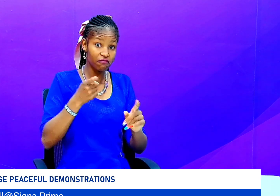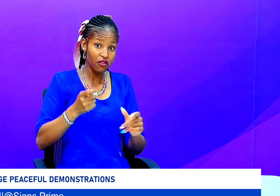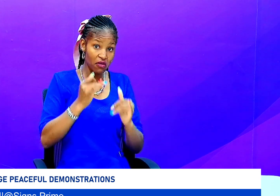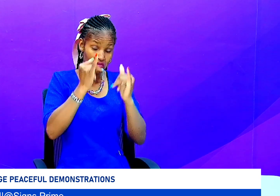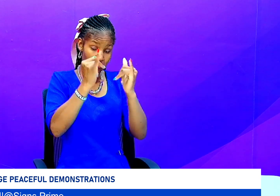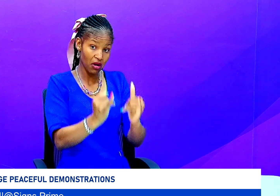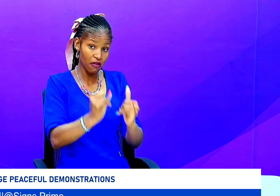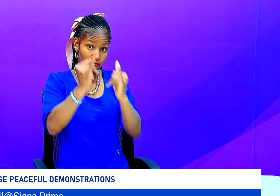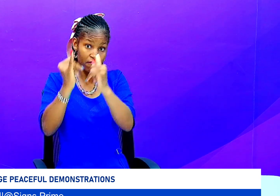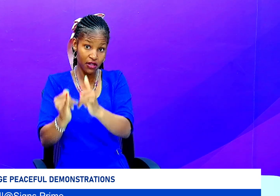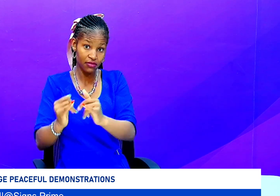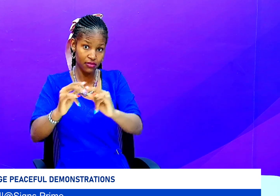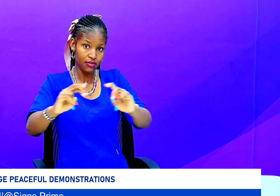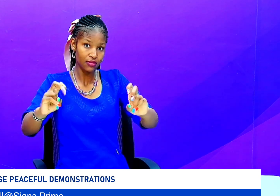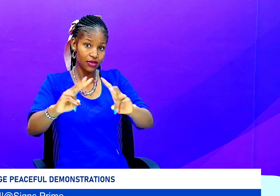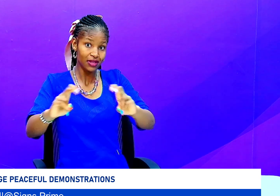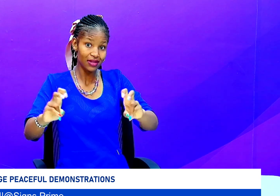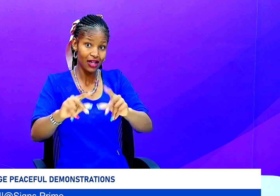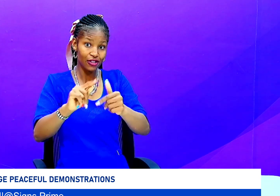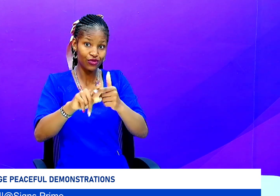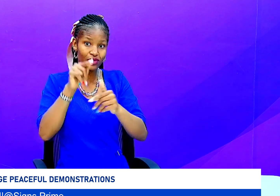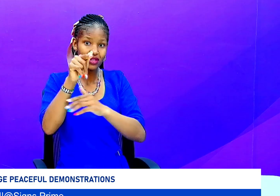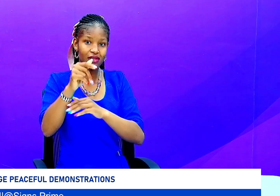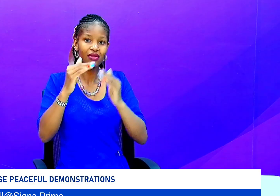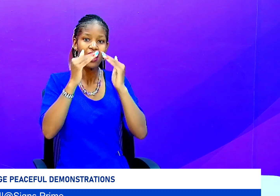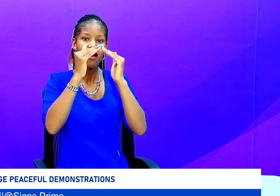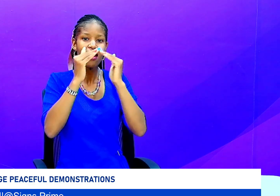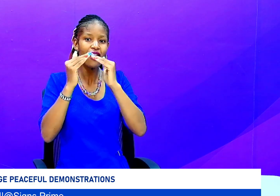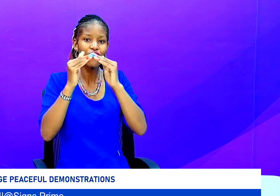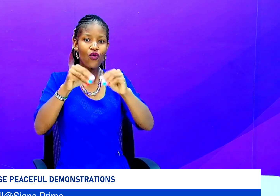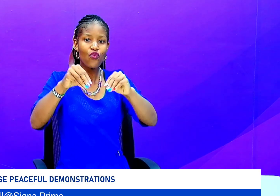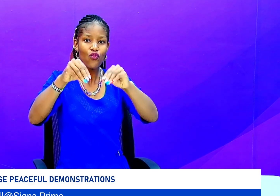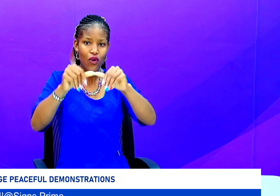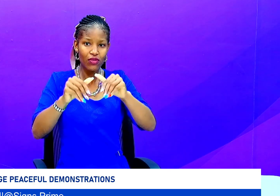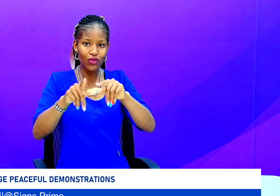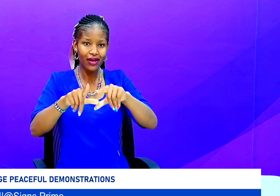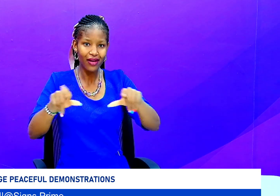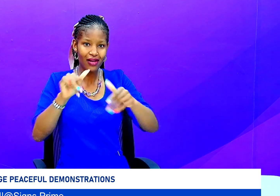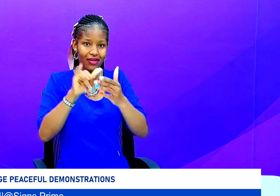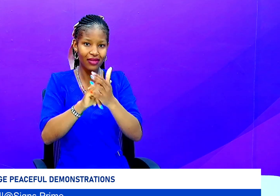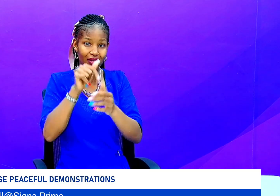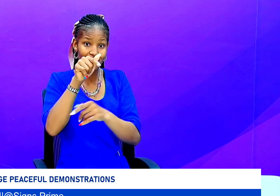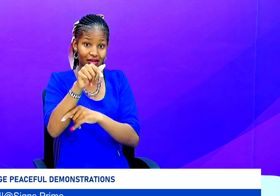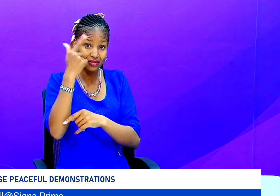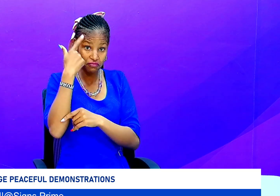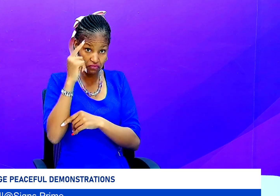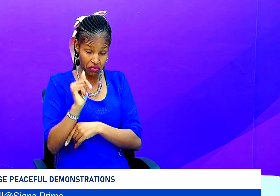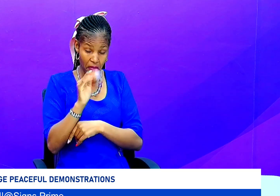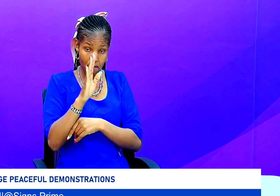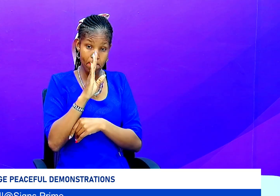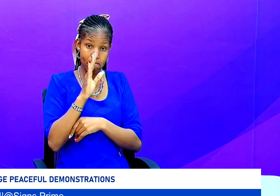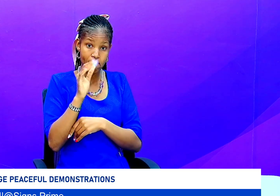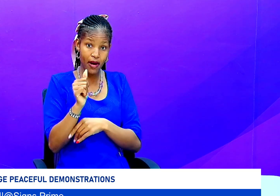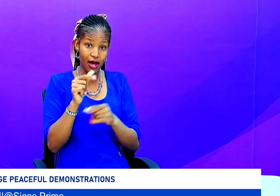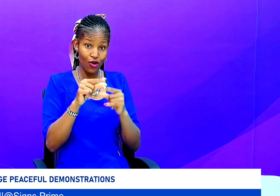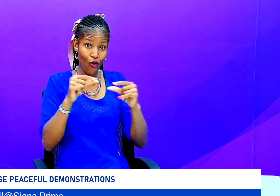some officials are demanding up to 50,000 Kenya shillings from individuals seeking to acquire